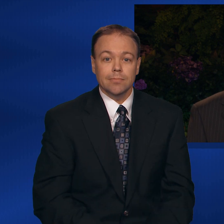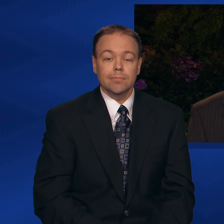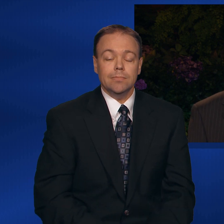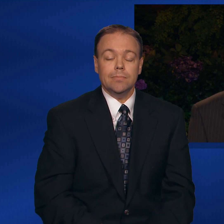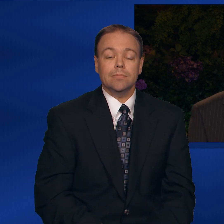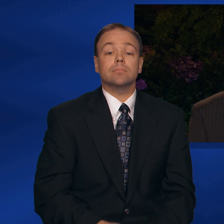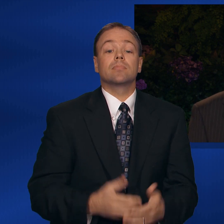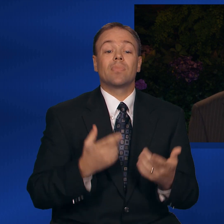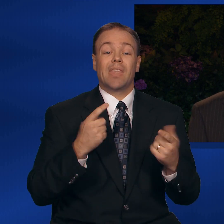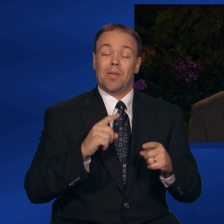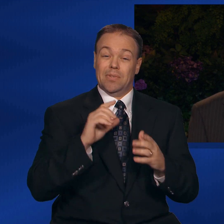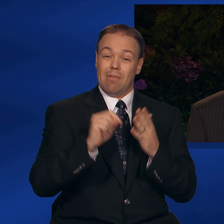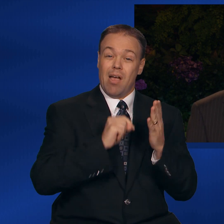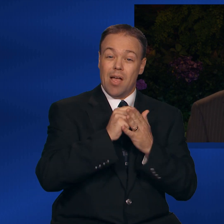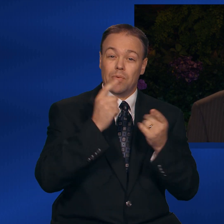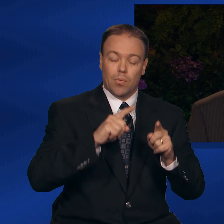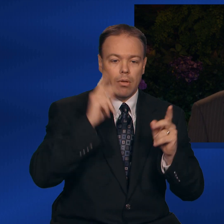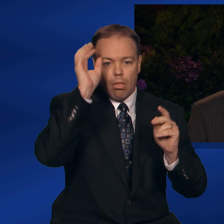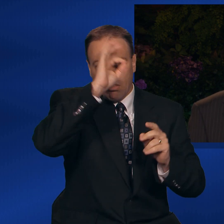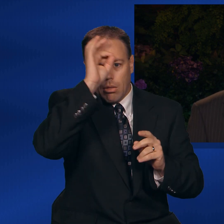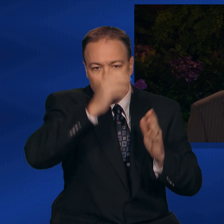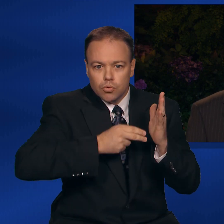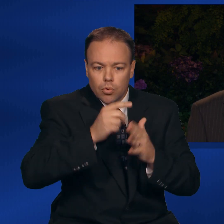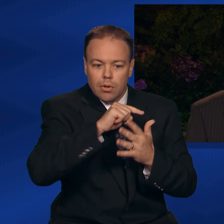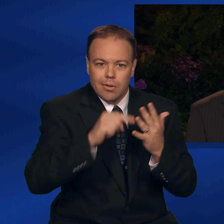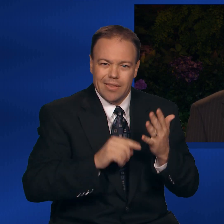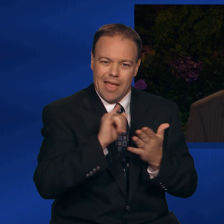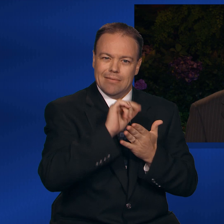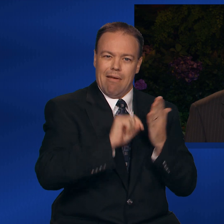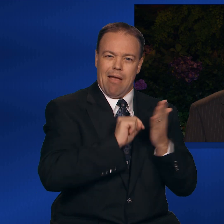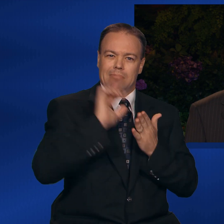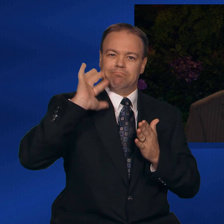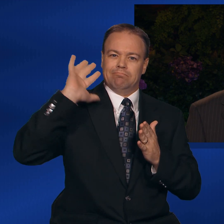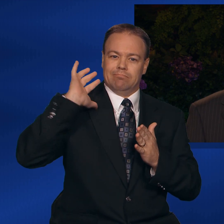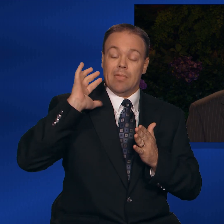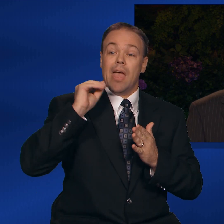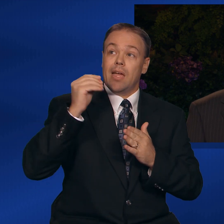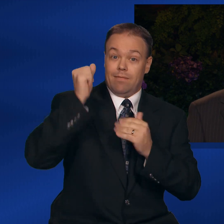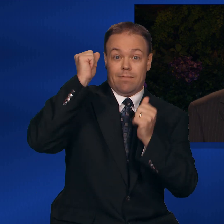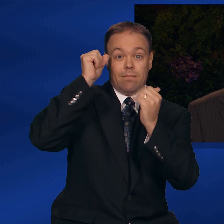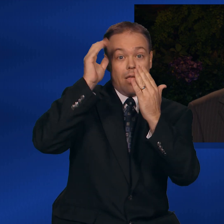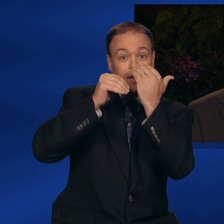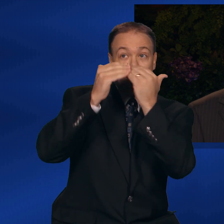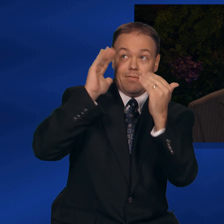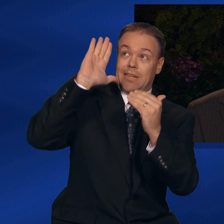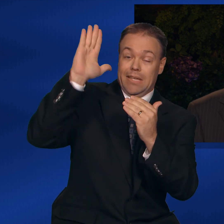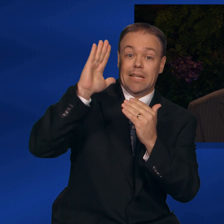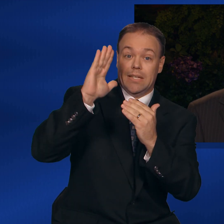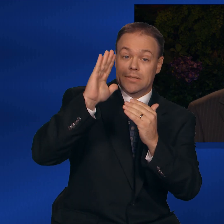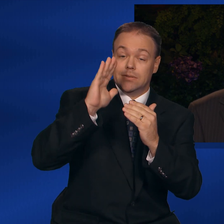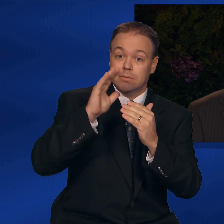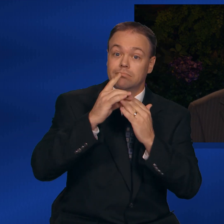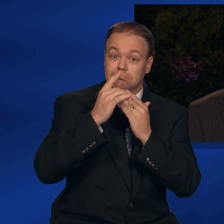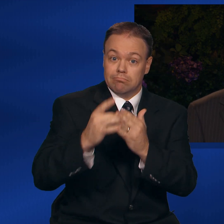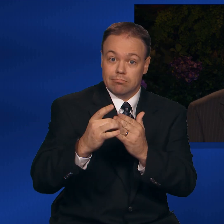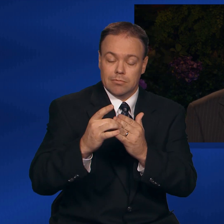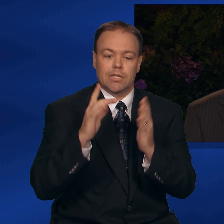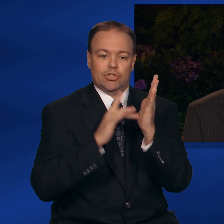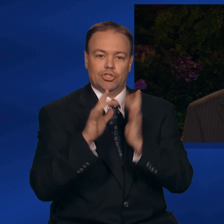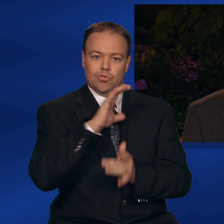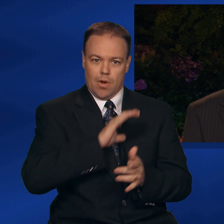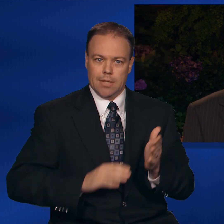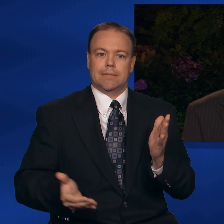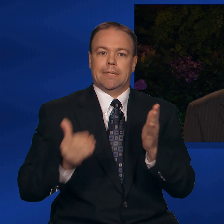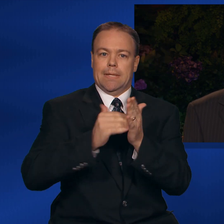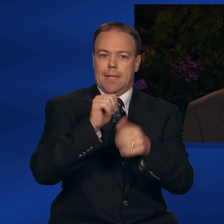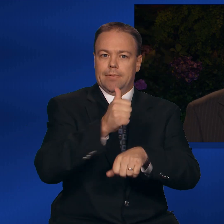After the Dark Ages and under the direction of Heavenly Father, Jesus Christ brought back his